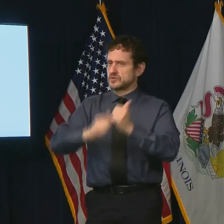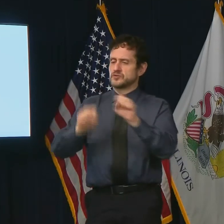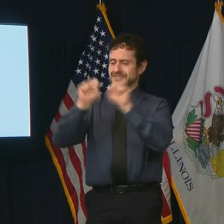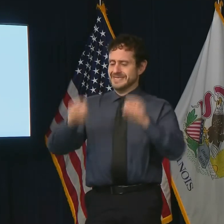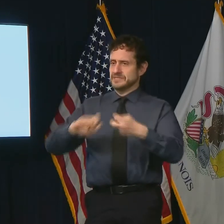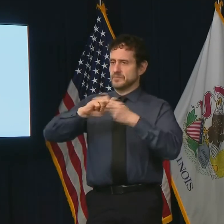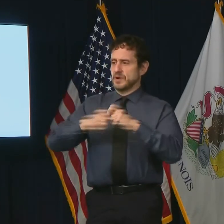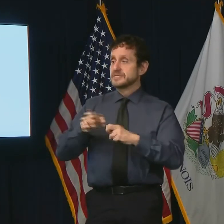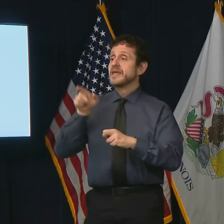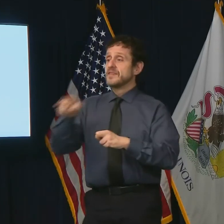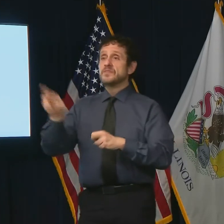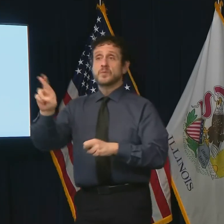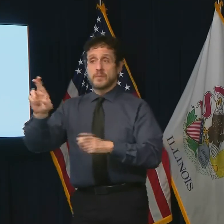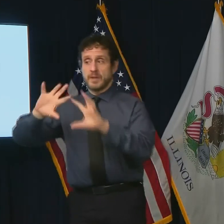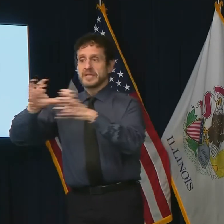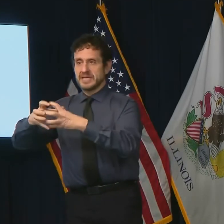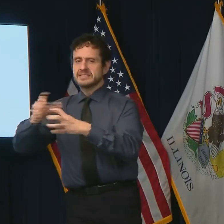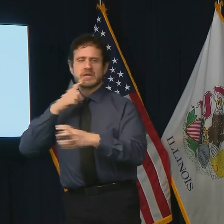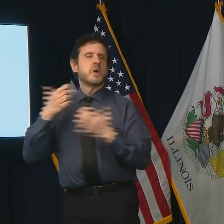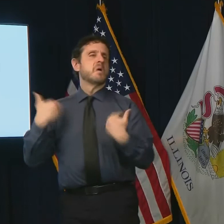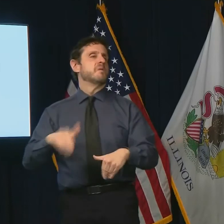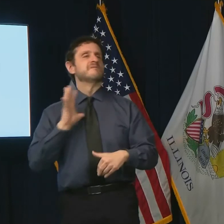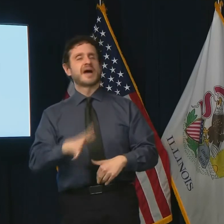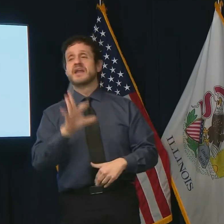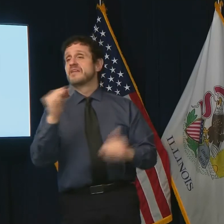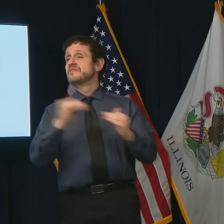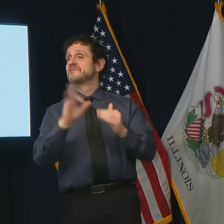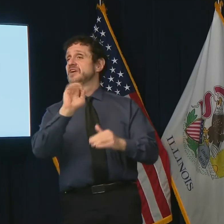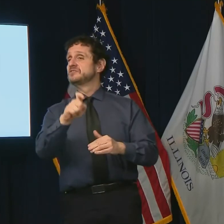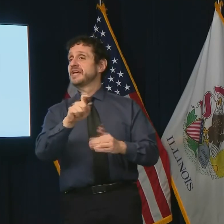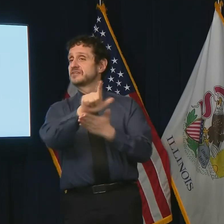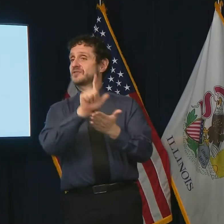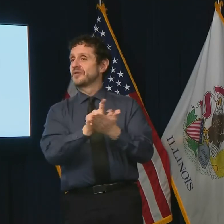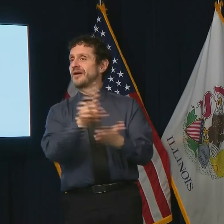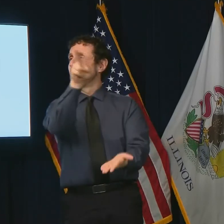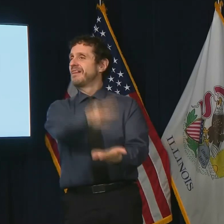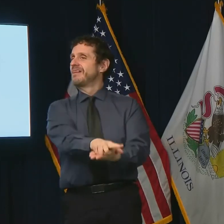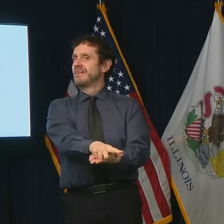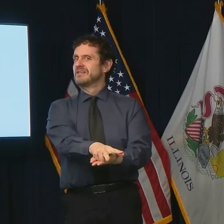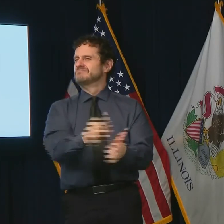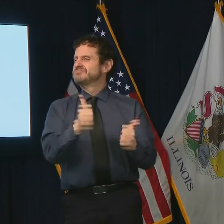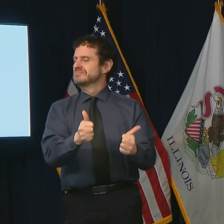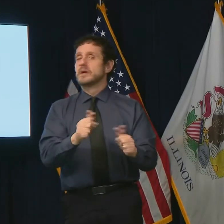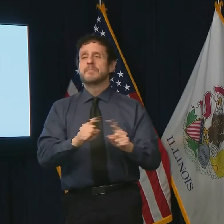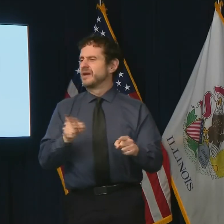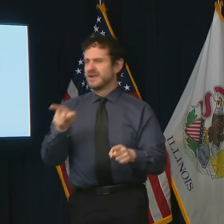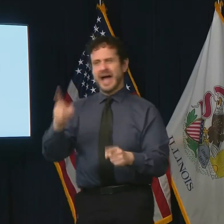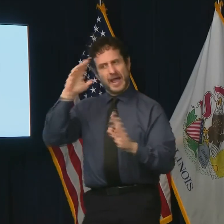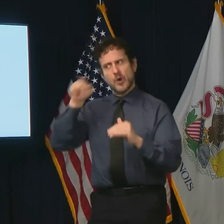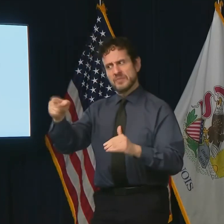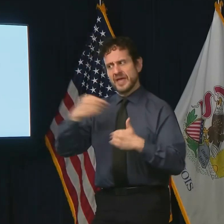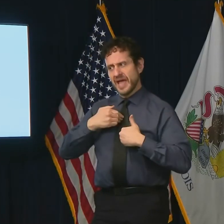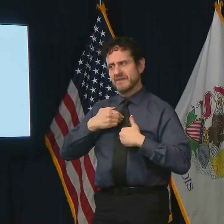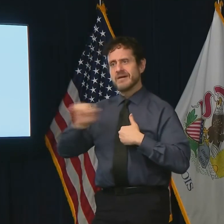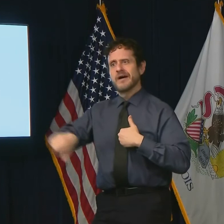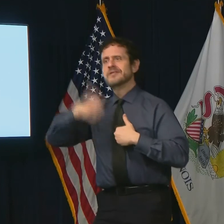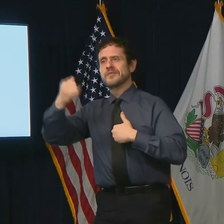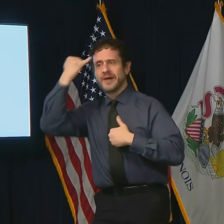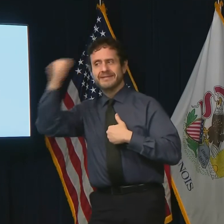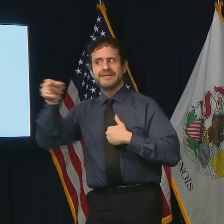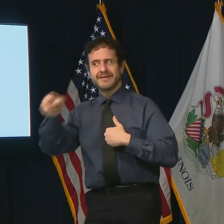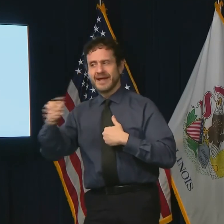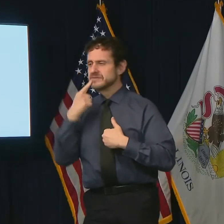they've exerted all the effort and defeated the fair tax, I would think that they have some alternative proposal. And so I've asked